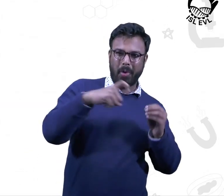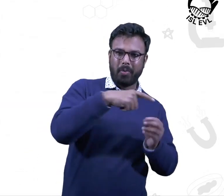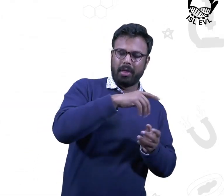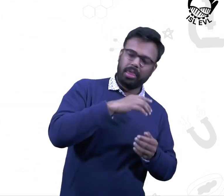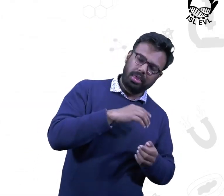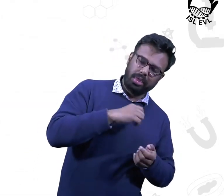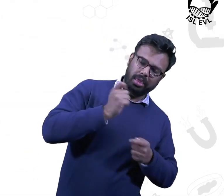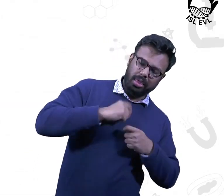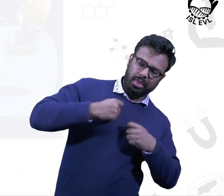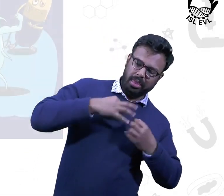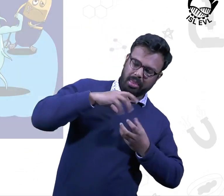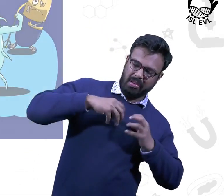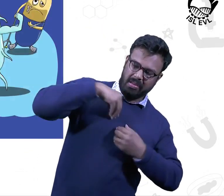Bacteria can also fight back.